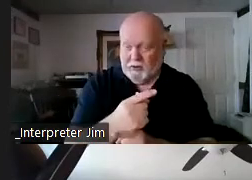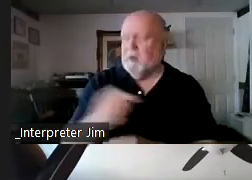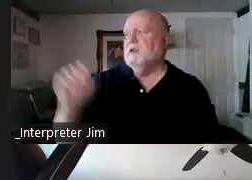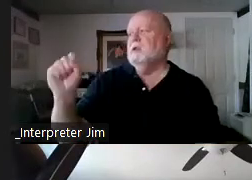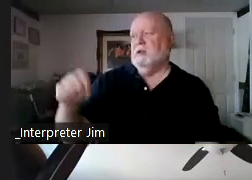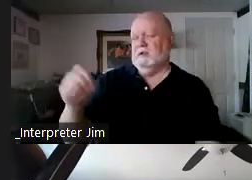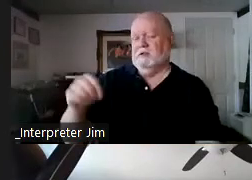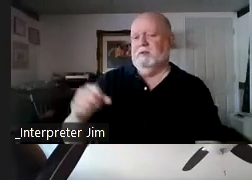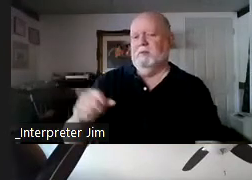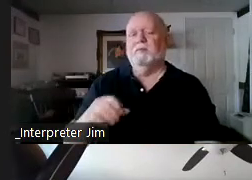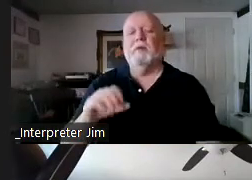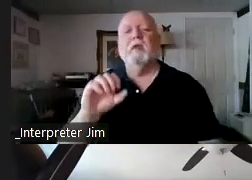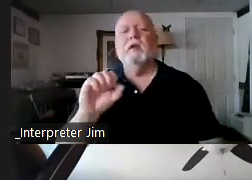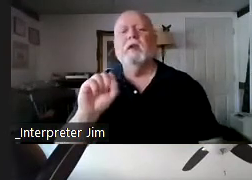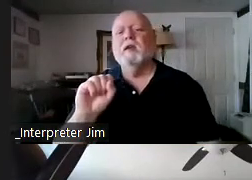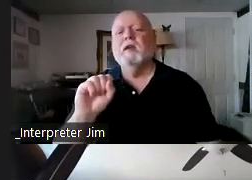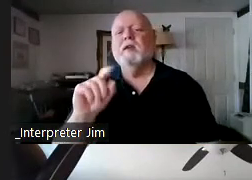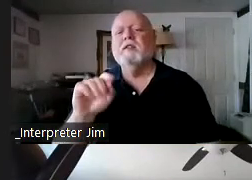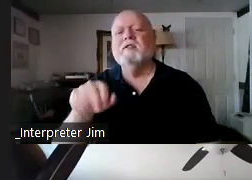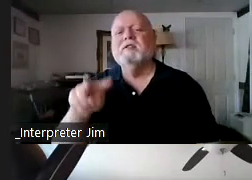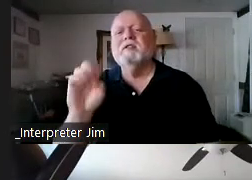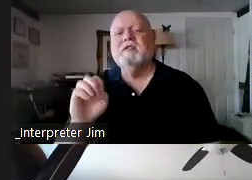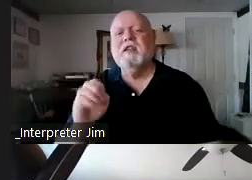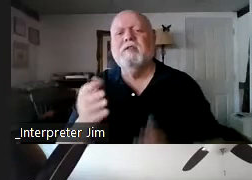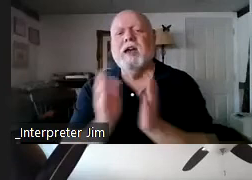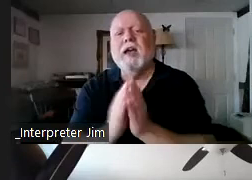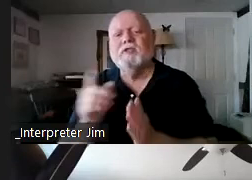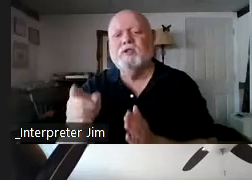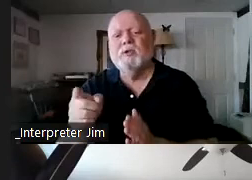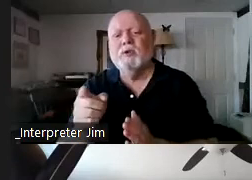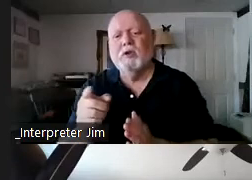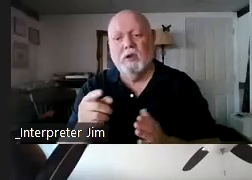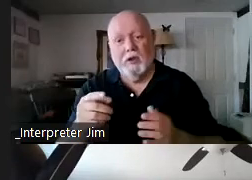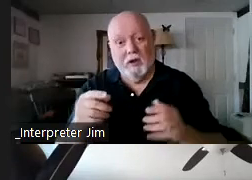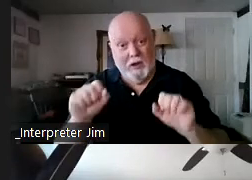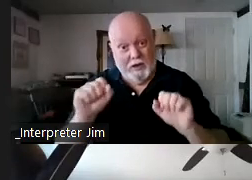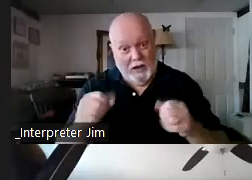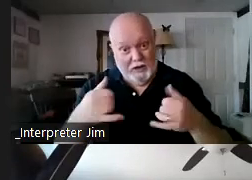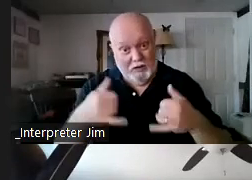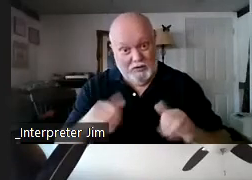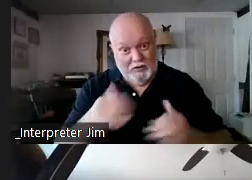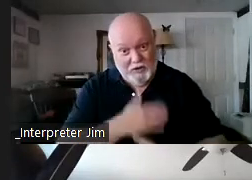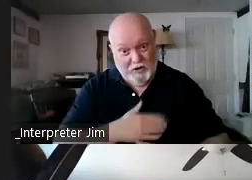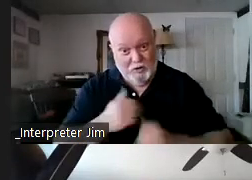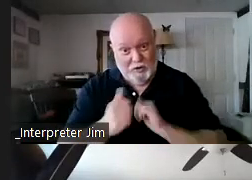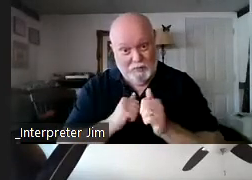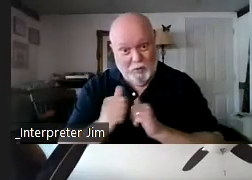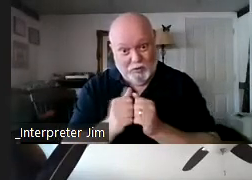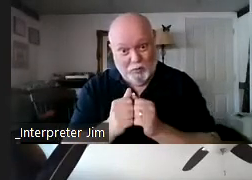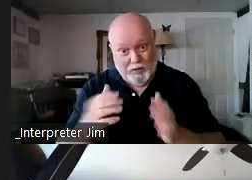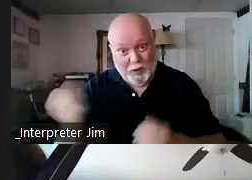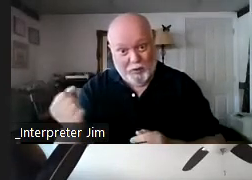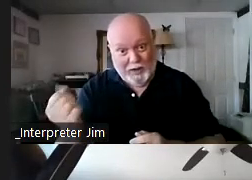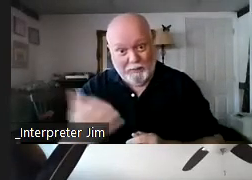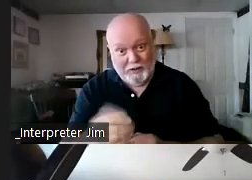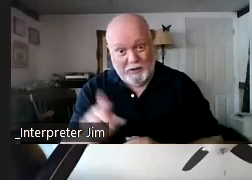question, this came up earlier, and I've been wanting to ask you, can you still enjoy sports without the gambling piece? I know this is